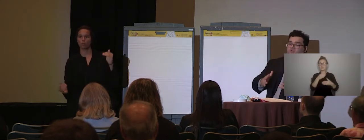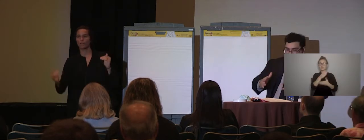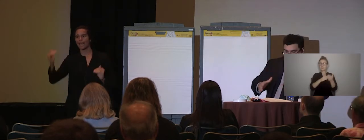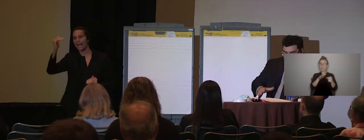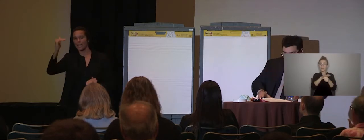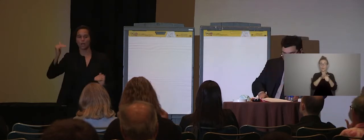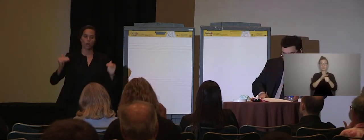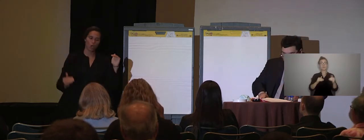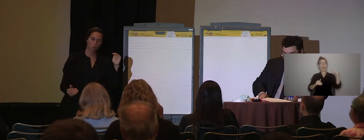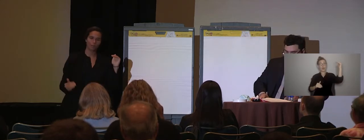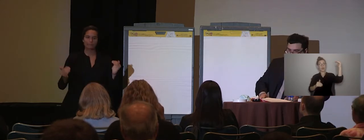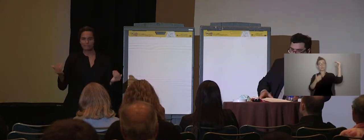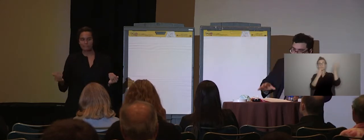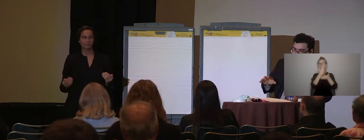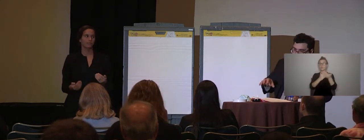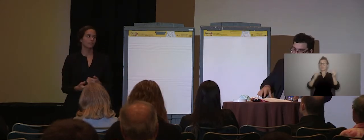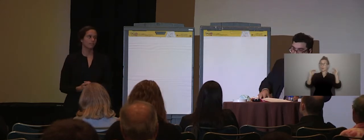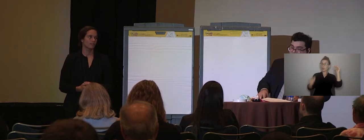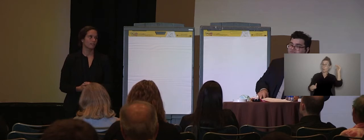an aggregate.